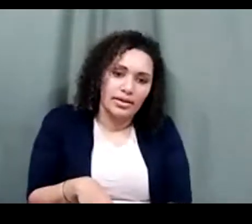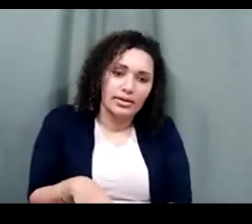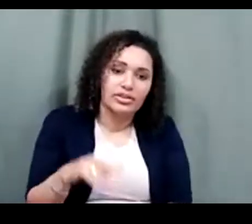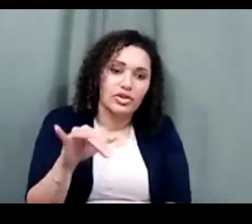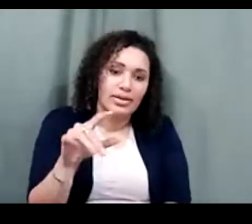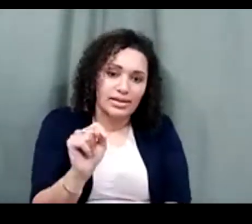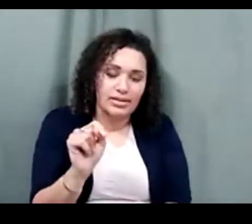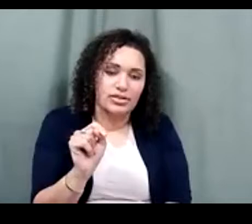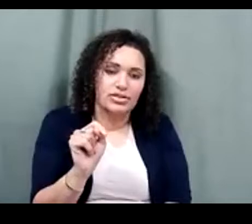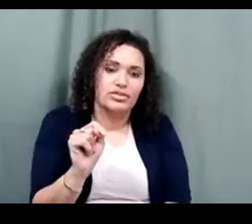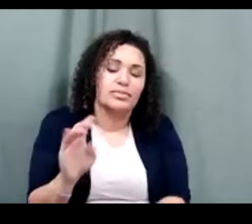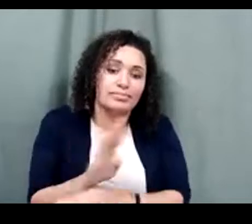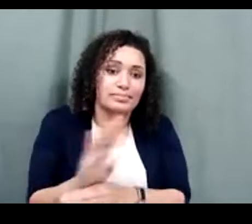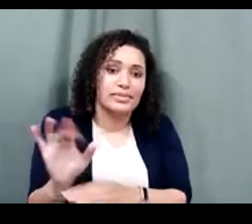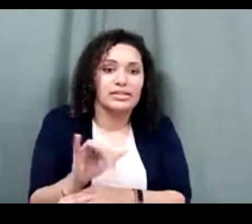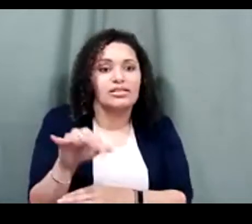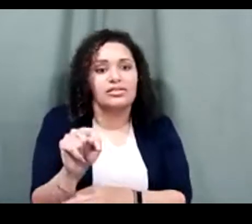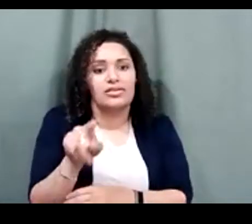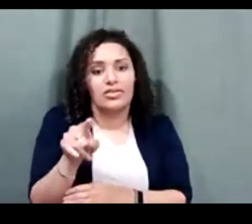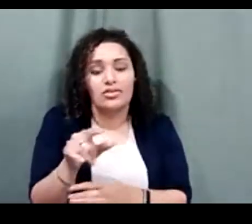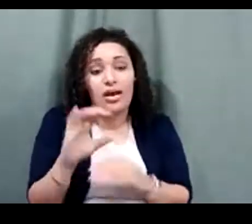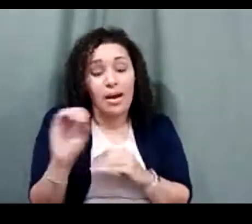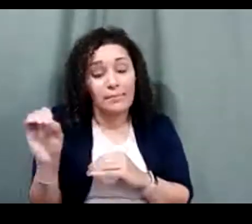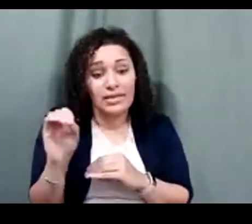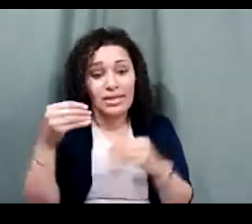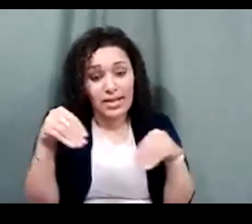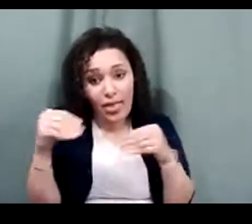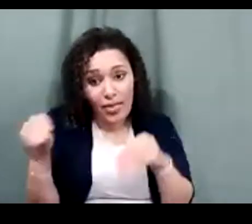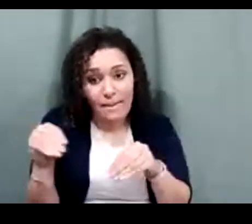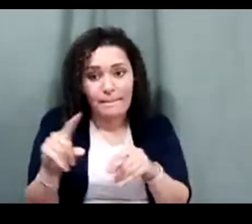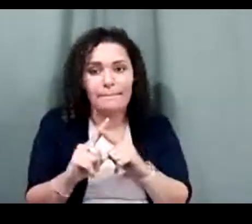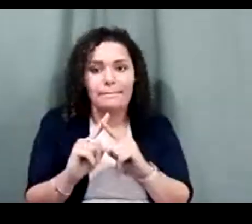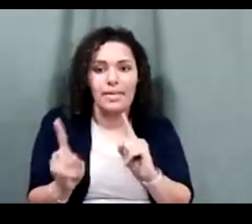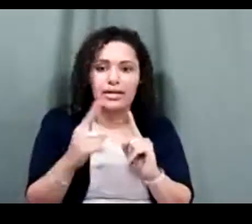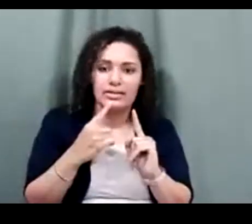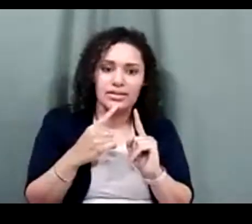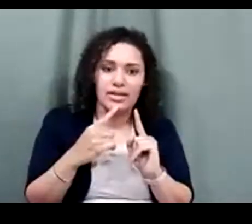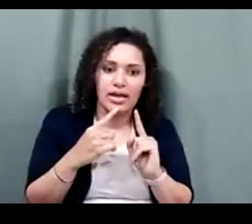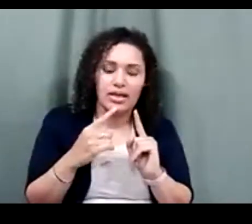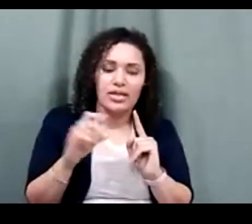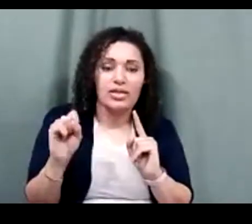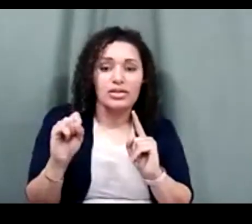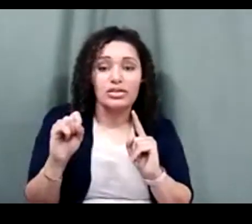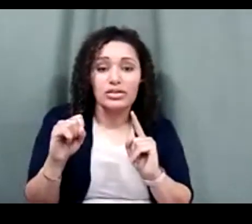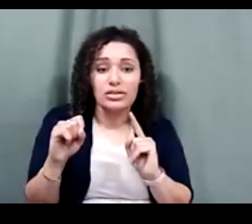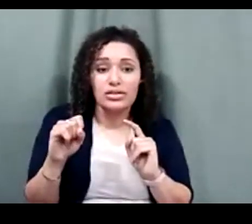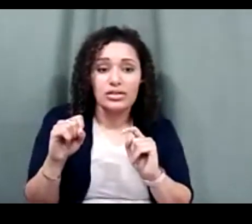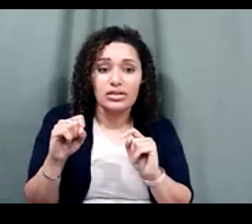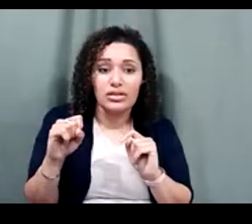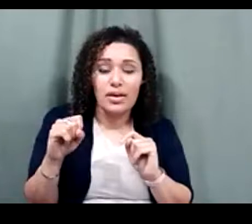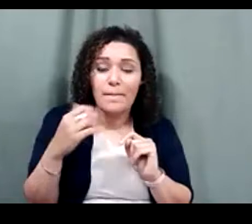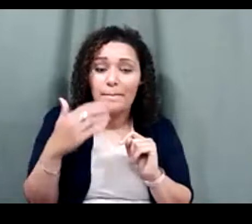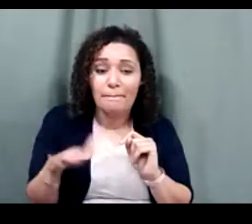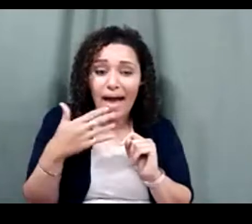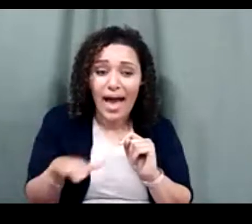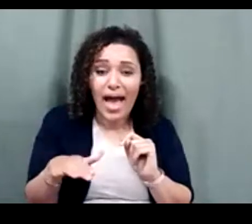commercial yeasts out there, and of course there are companies that sell them. And what they'll say is there are all these spoilage yeasts out there, bad yeast that will